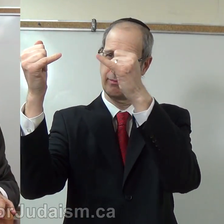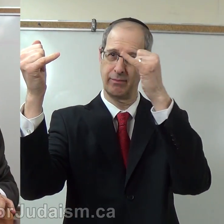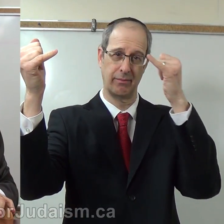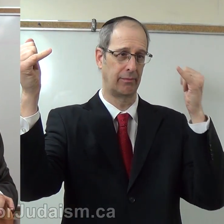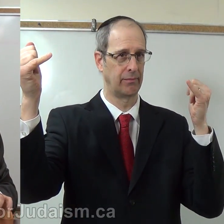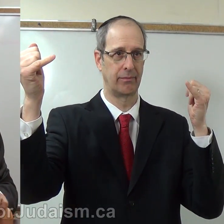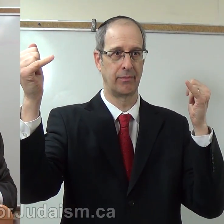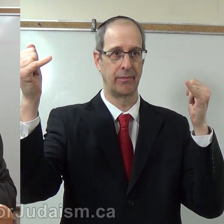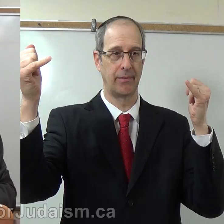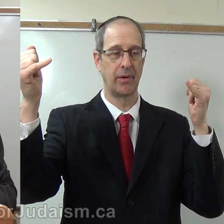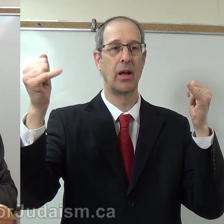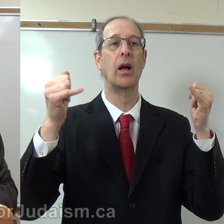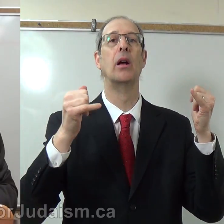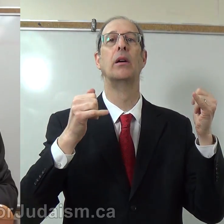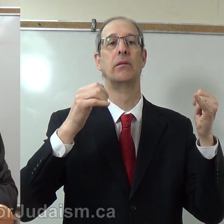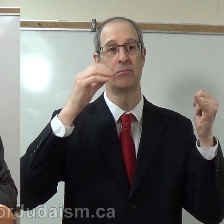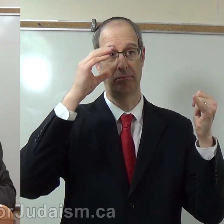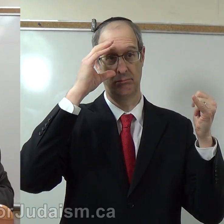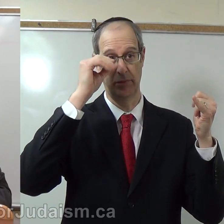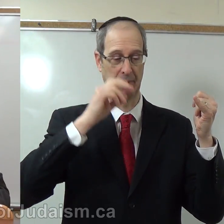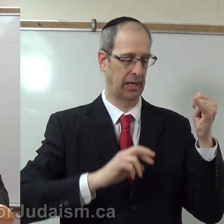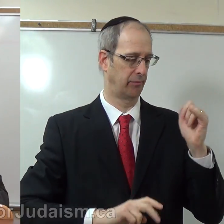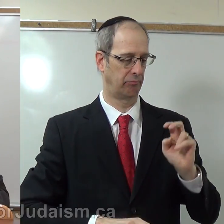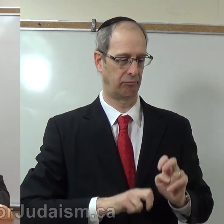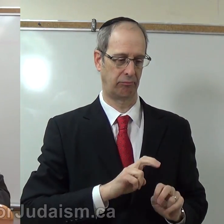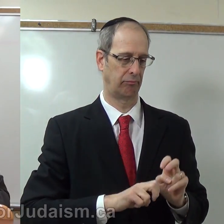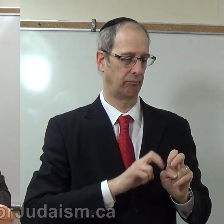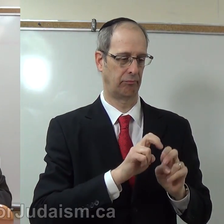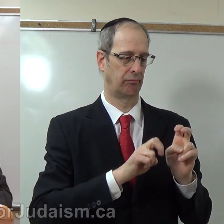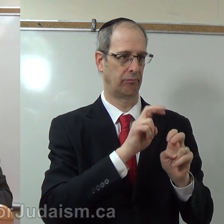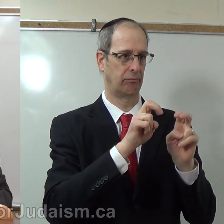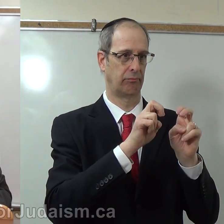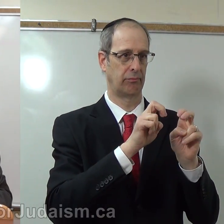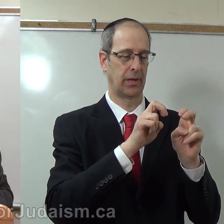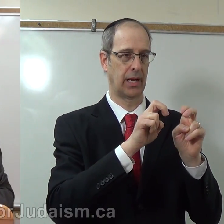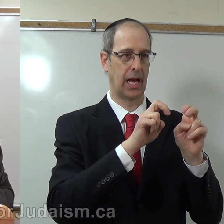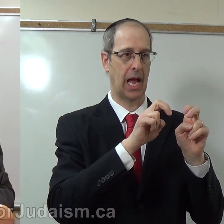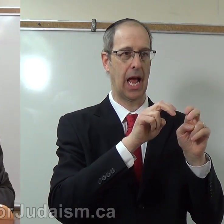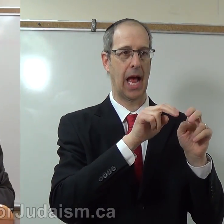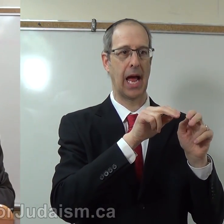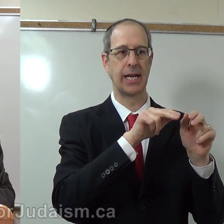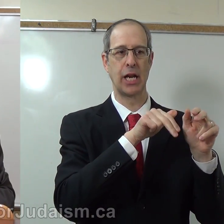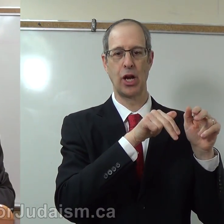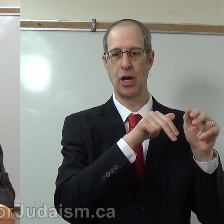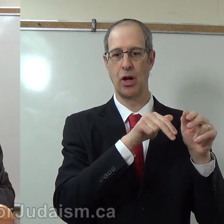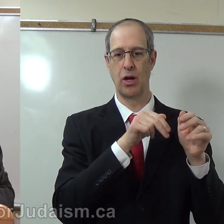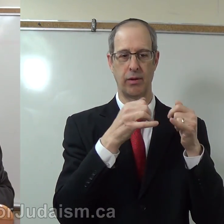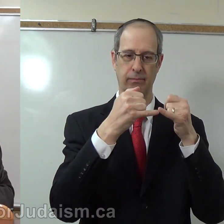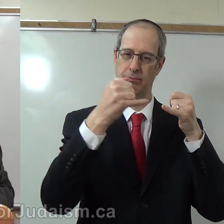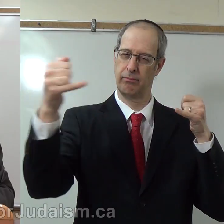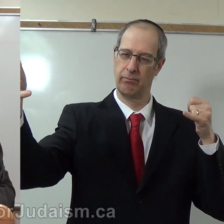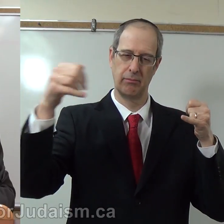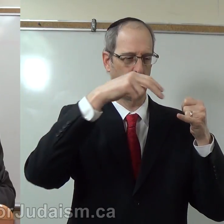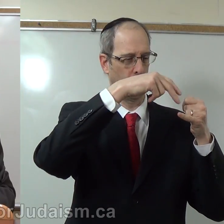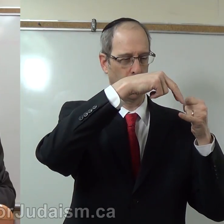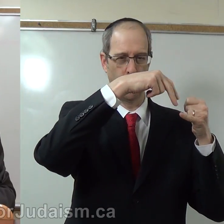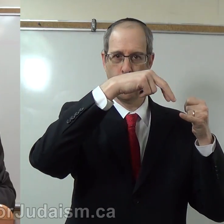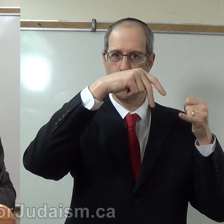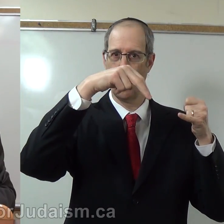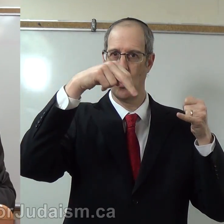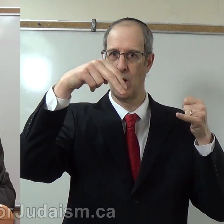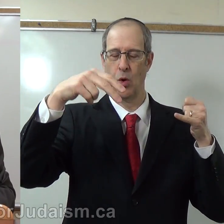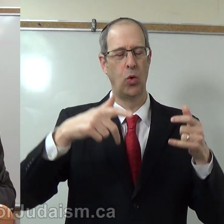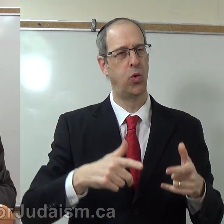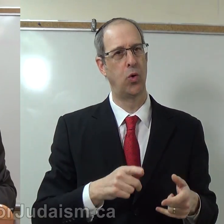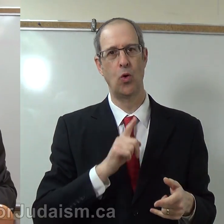and he climbed up and he walked across this wire. Very, very dangerous.